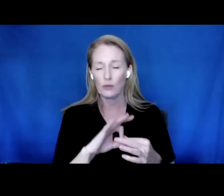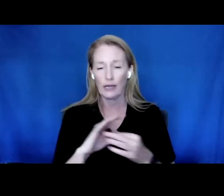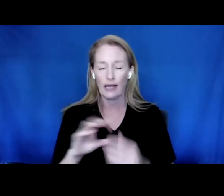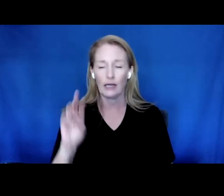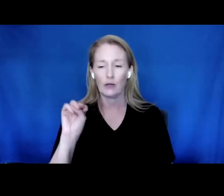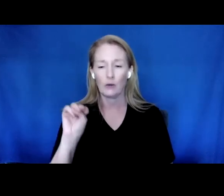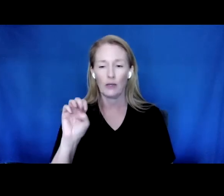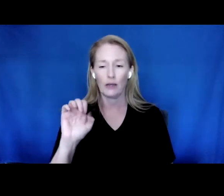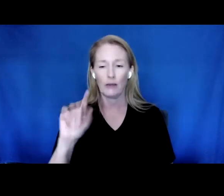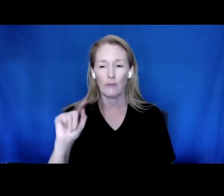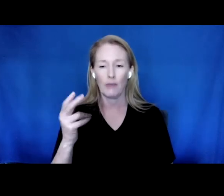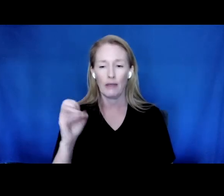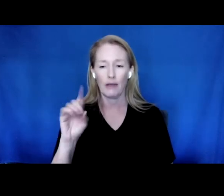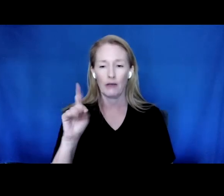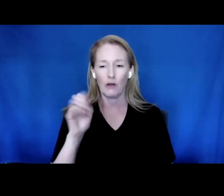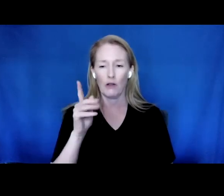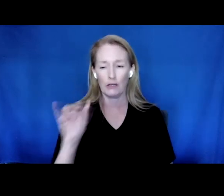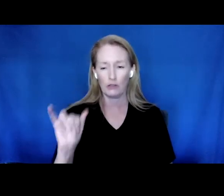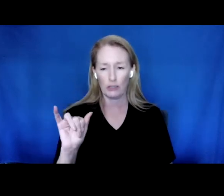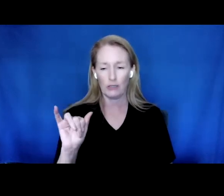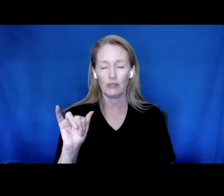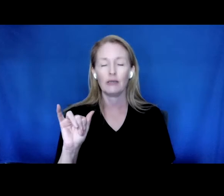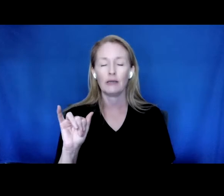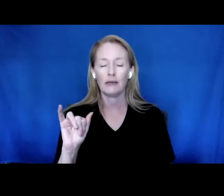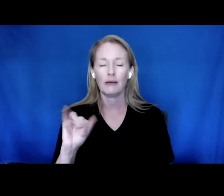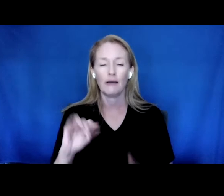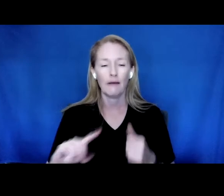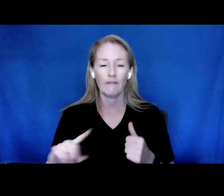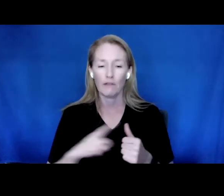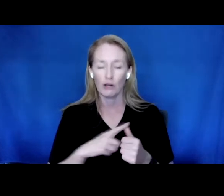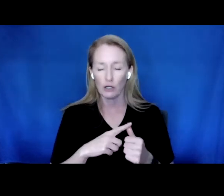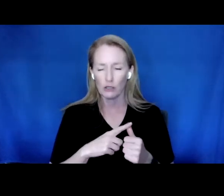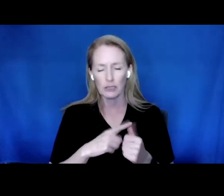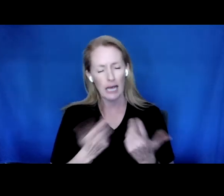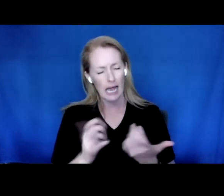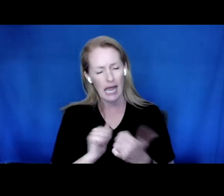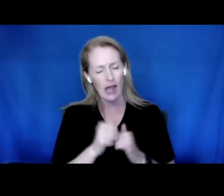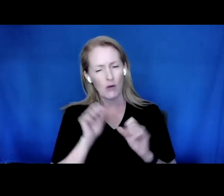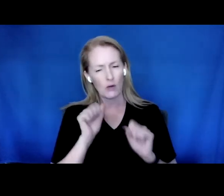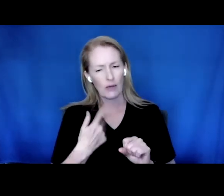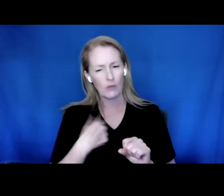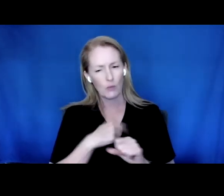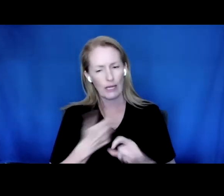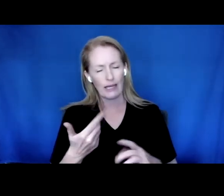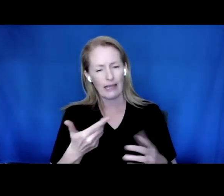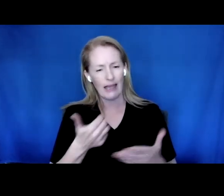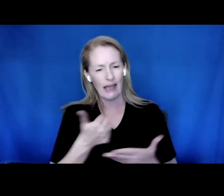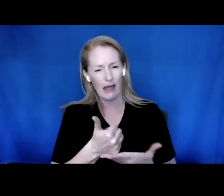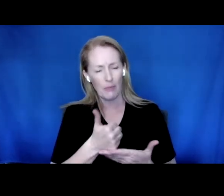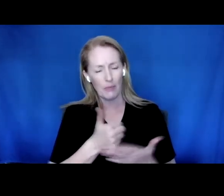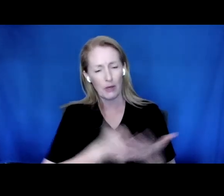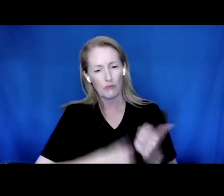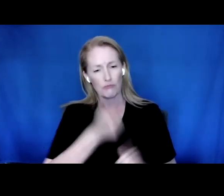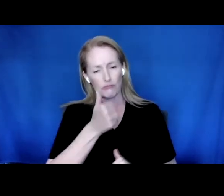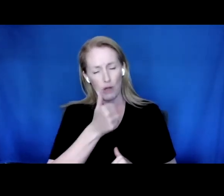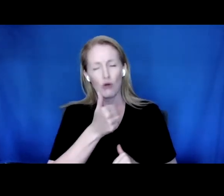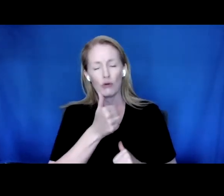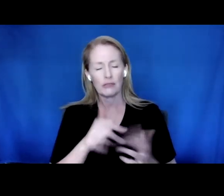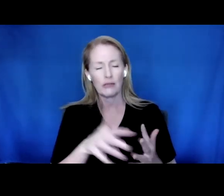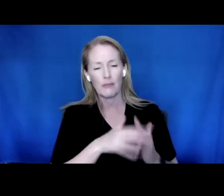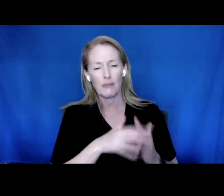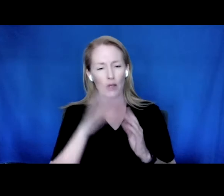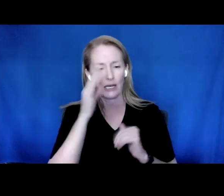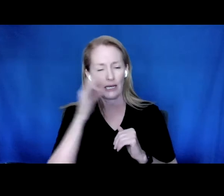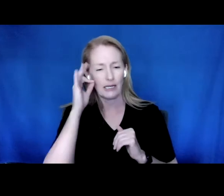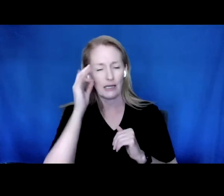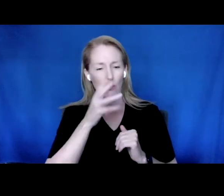first one here says, how can we help since most American Indian women are followed by IHS, and it is very hard, if not impossible,